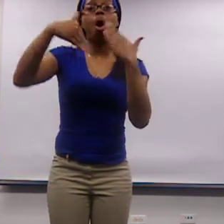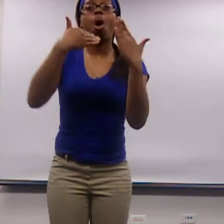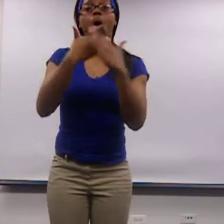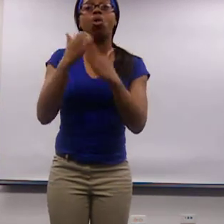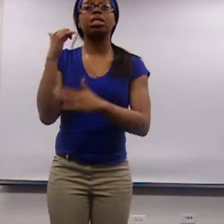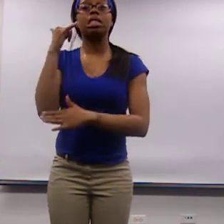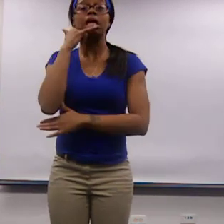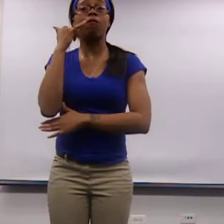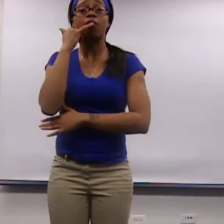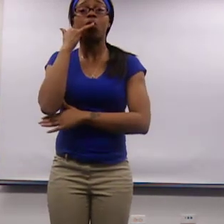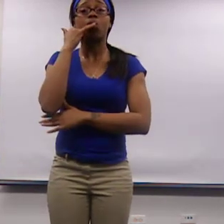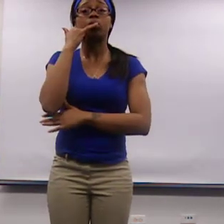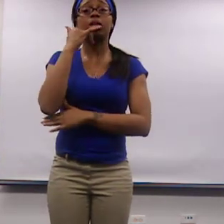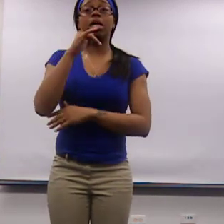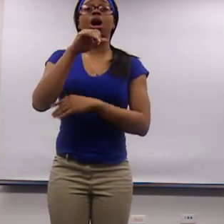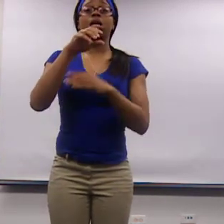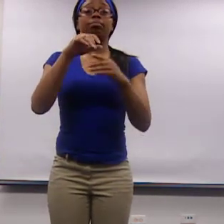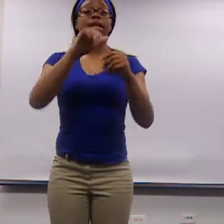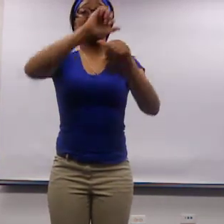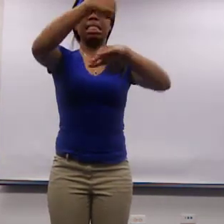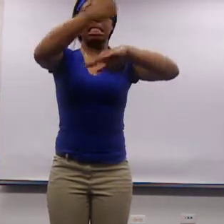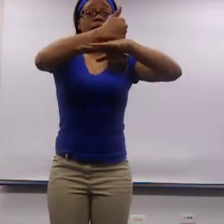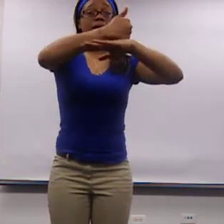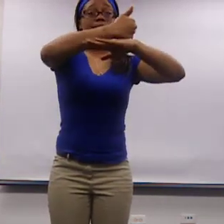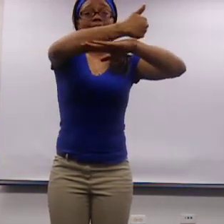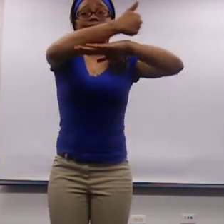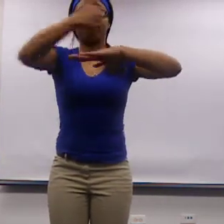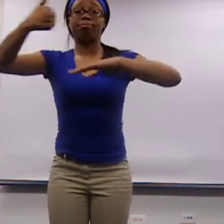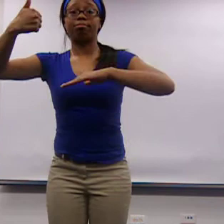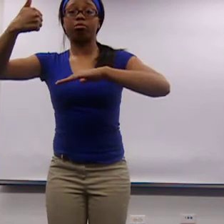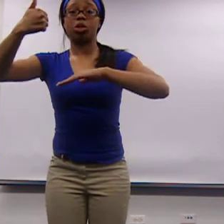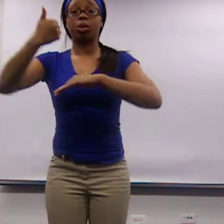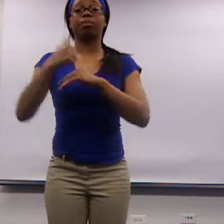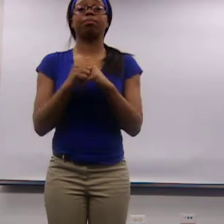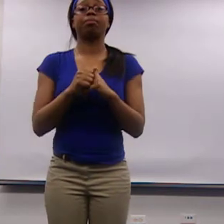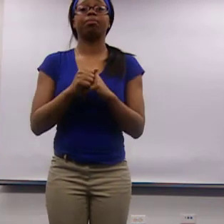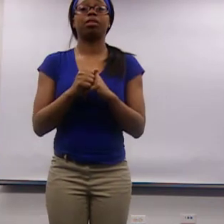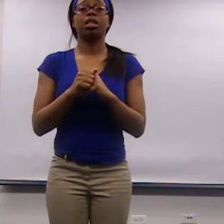row. So how do you find the closest one if they're all in a straight line?